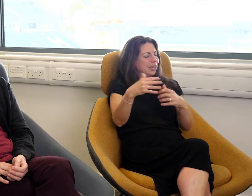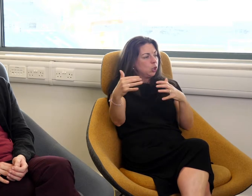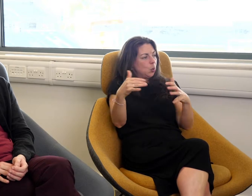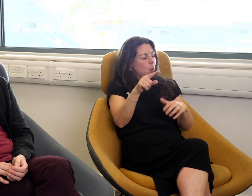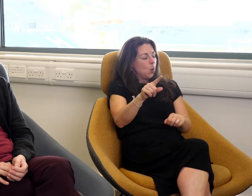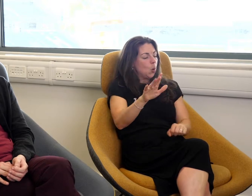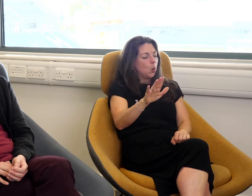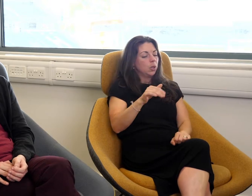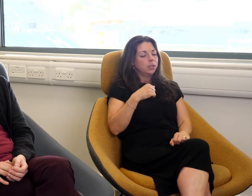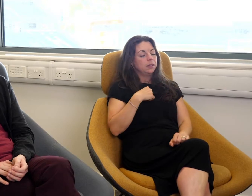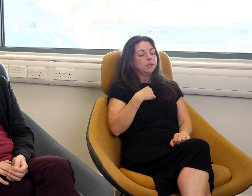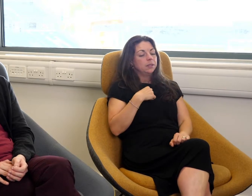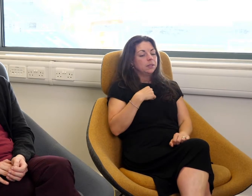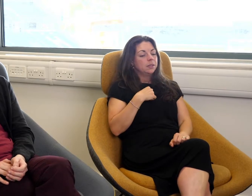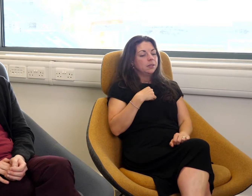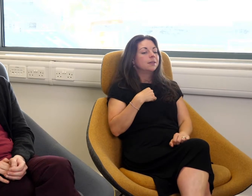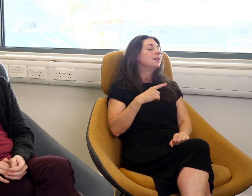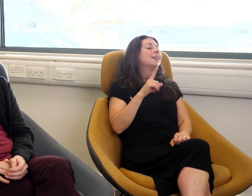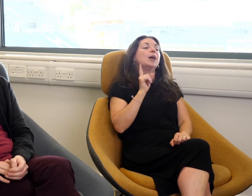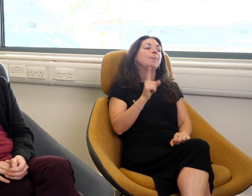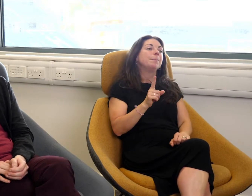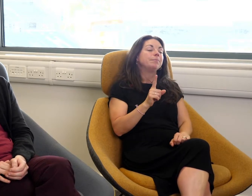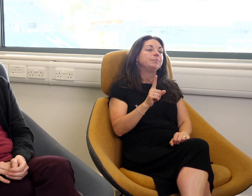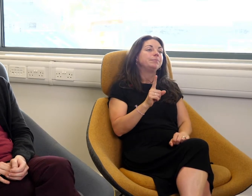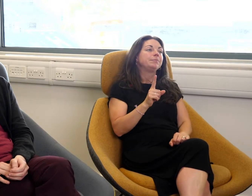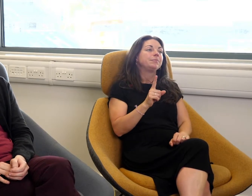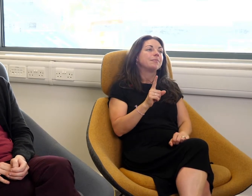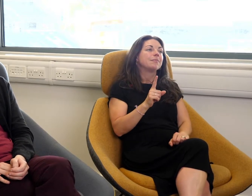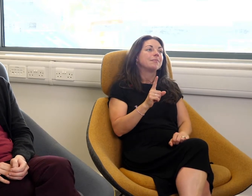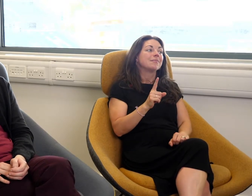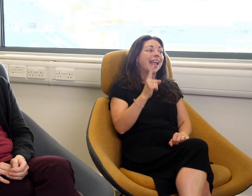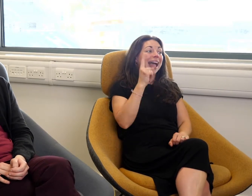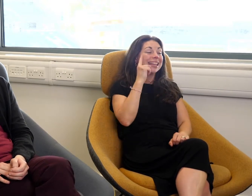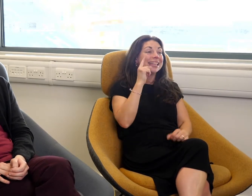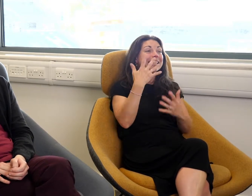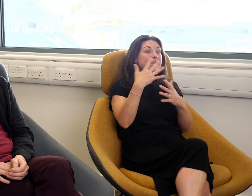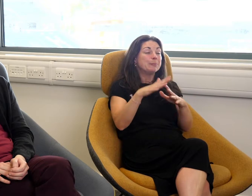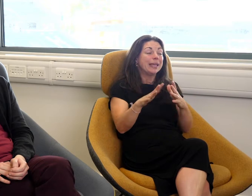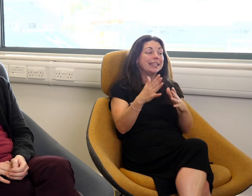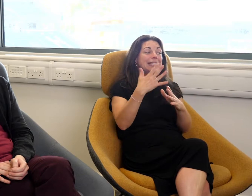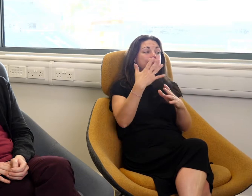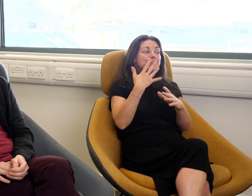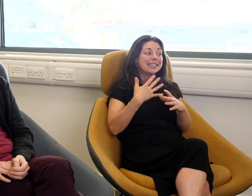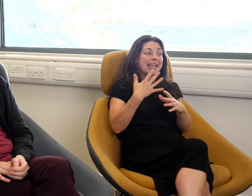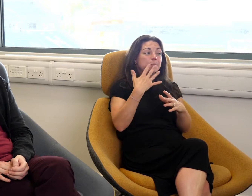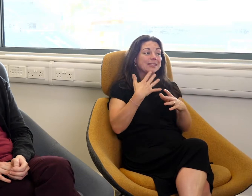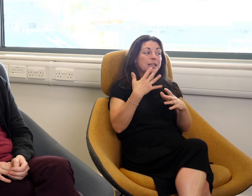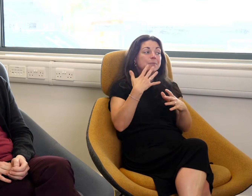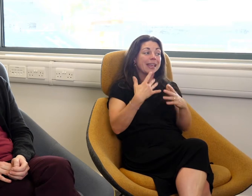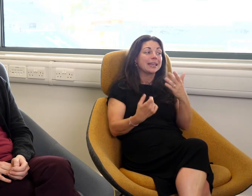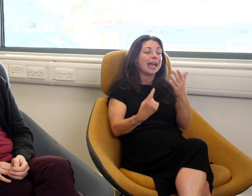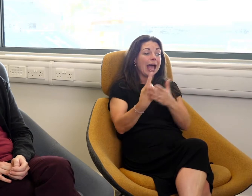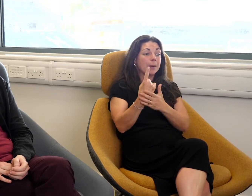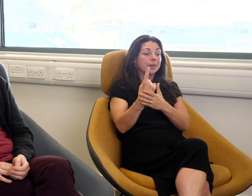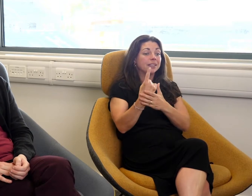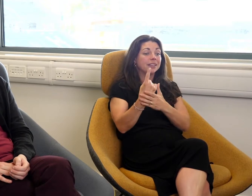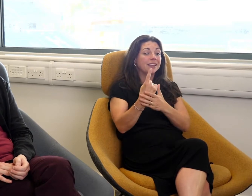fundamentally, I think there have been a number of mistakes made that have overshadowed a lot of the really positive work that we've